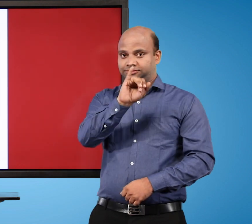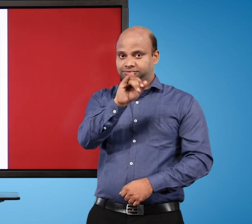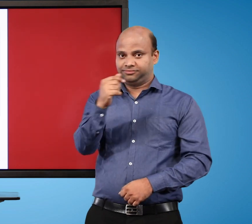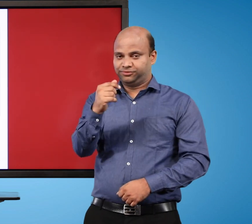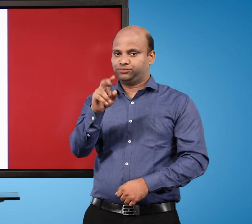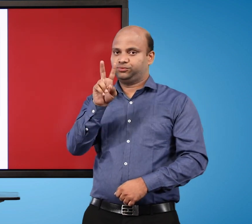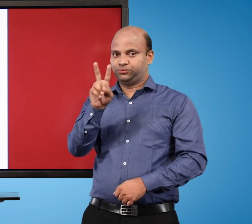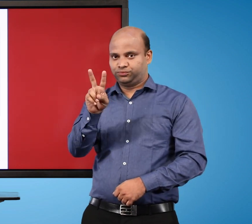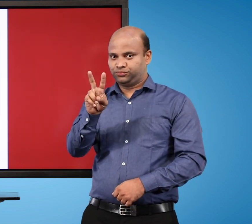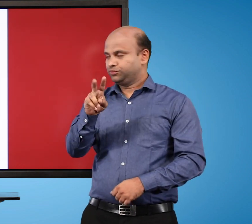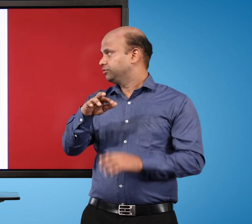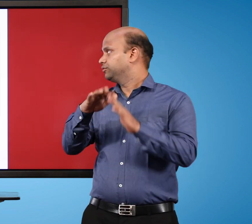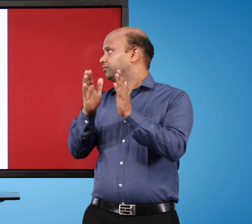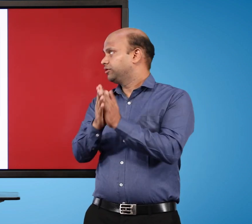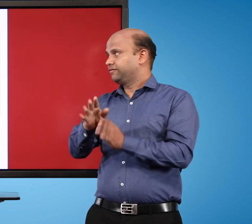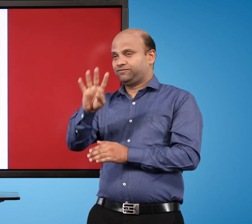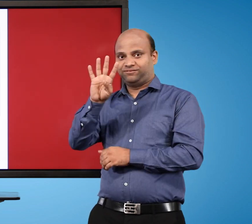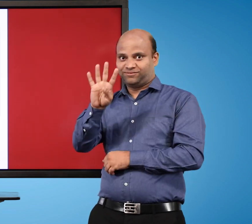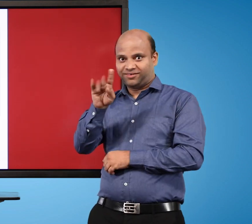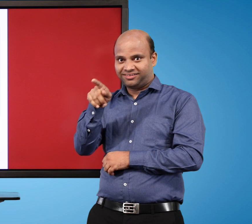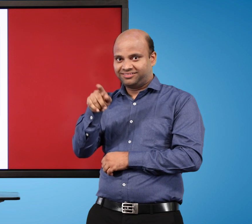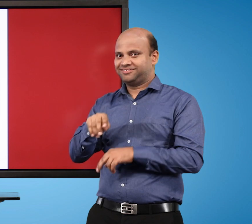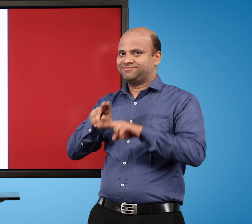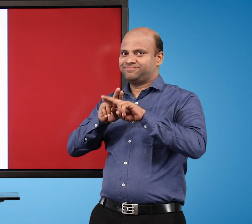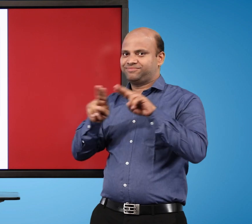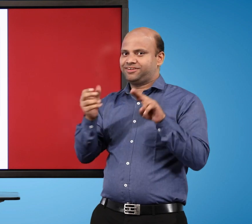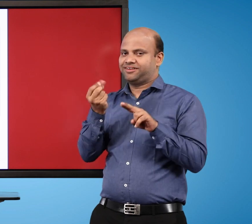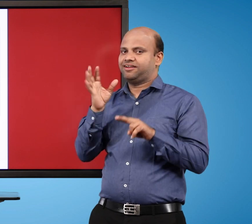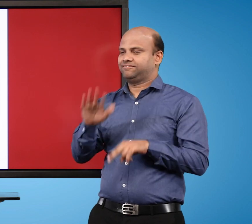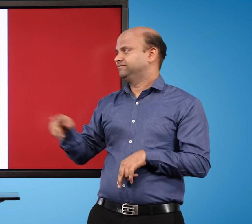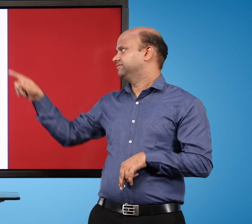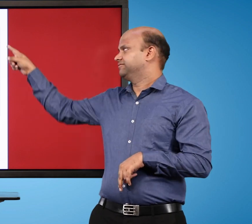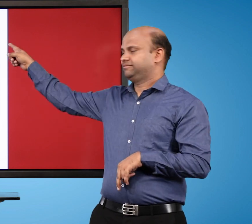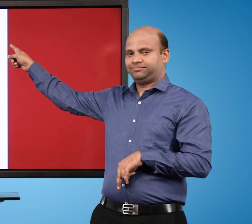6 minus 2 is equal to 4, a whole number.